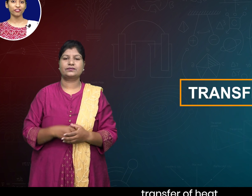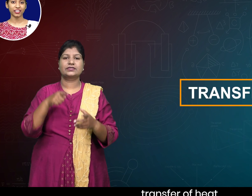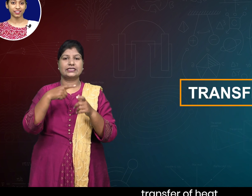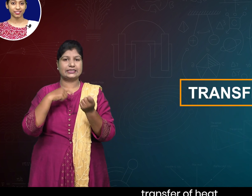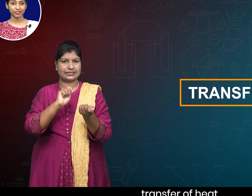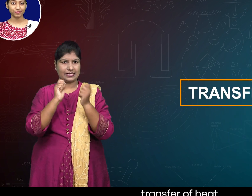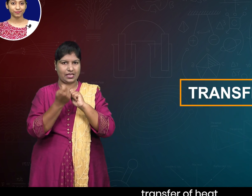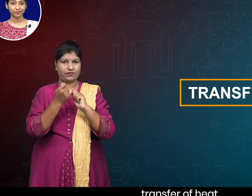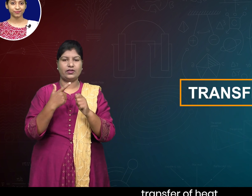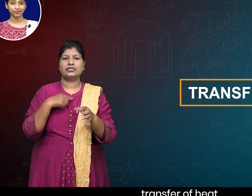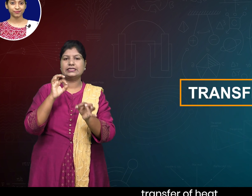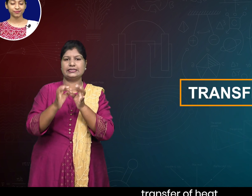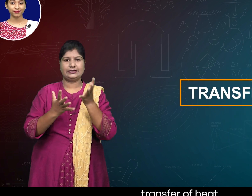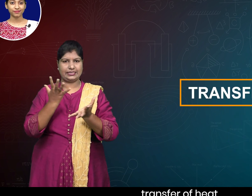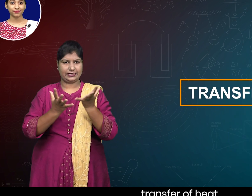Transfer of heat.